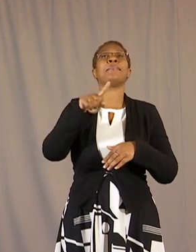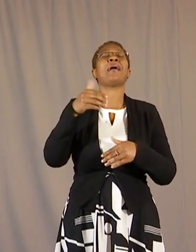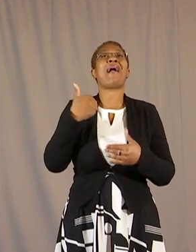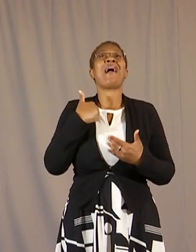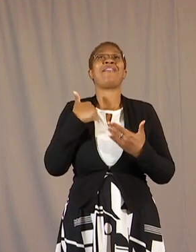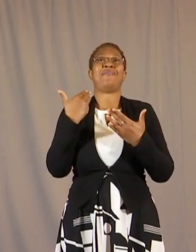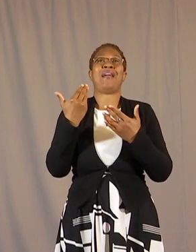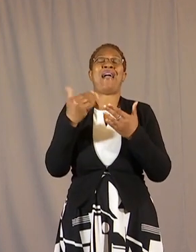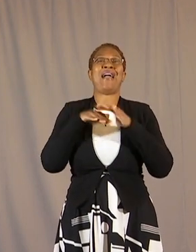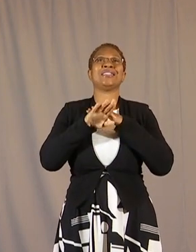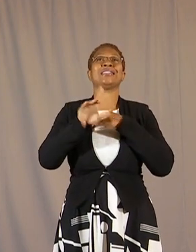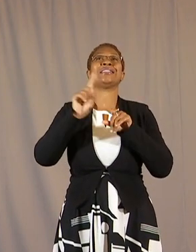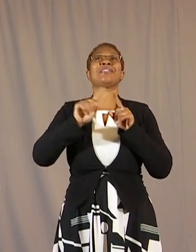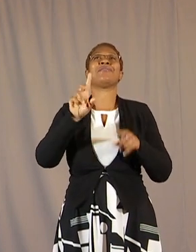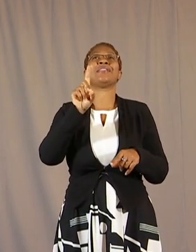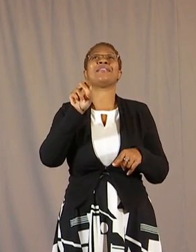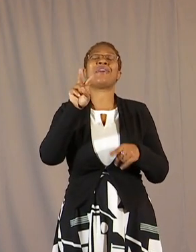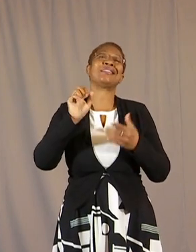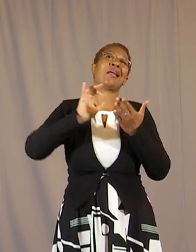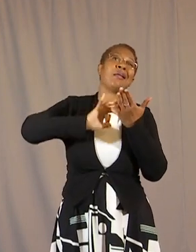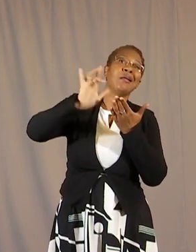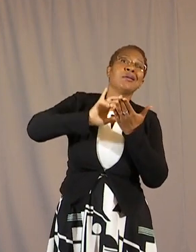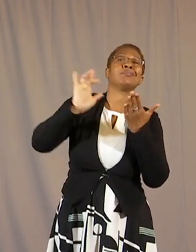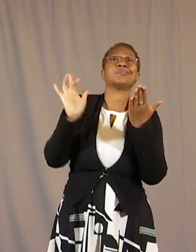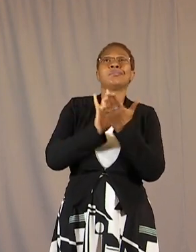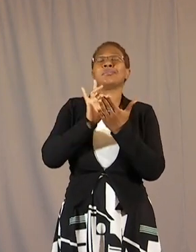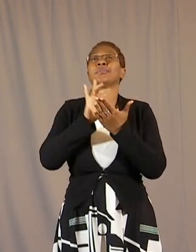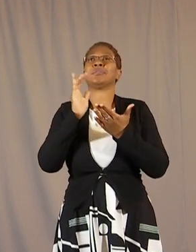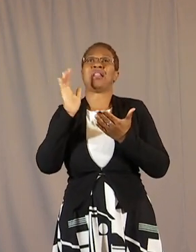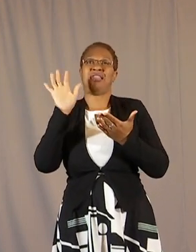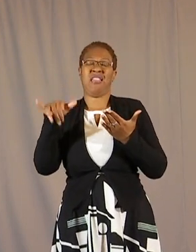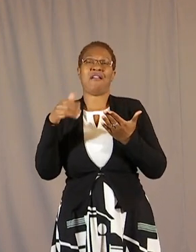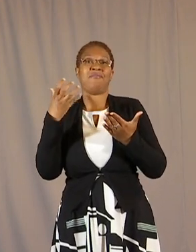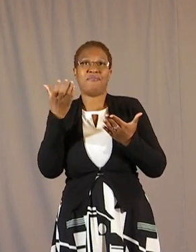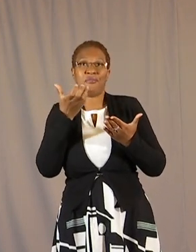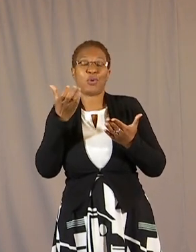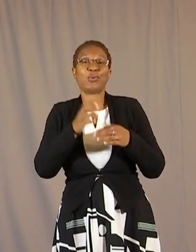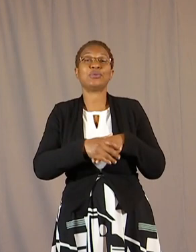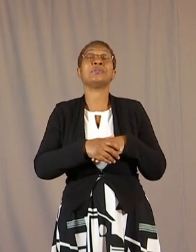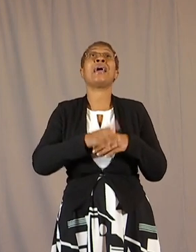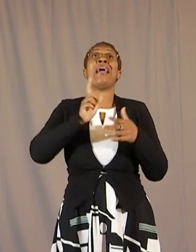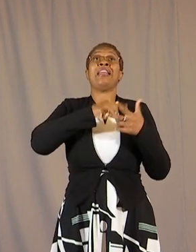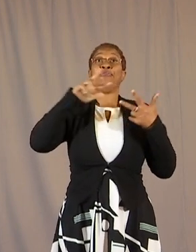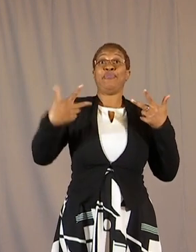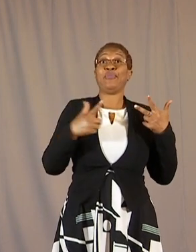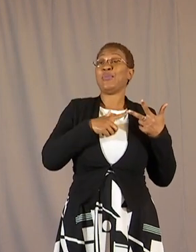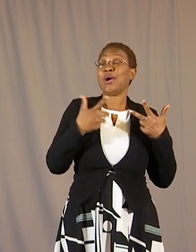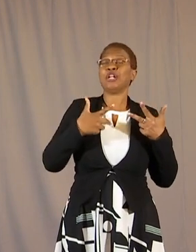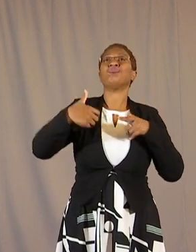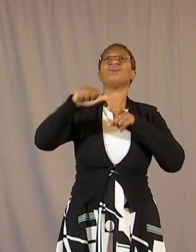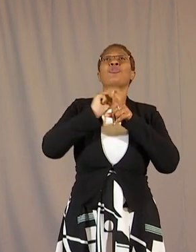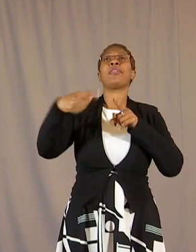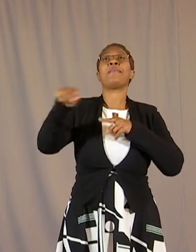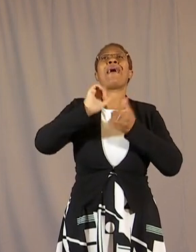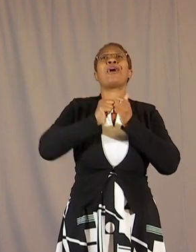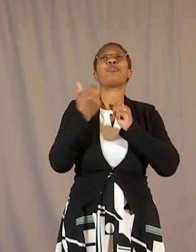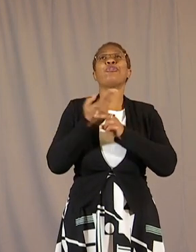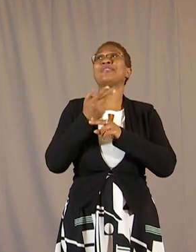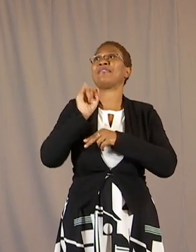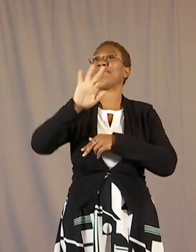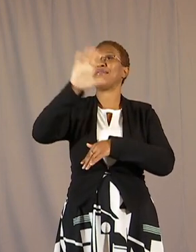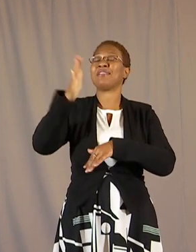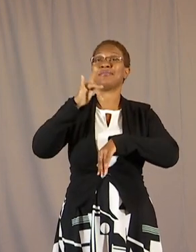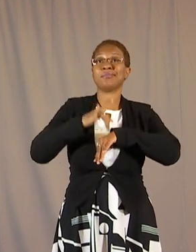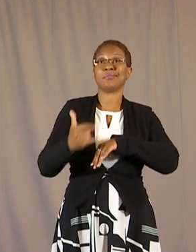to the devices. And then thirdly, train in on how actually to use the device. And that training is something that not only went